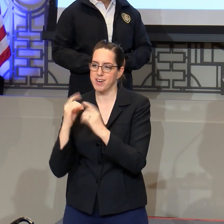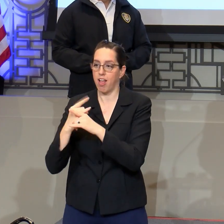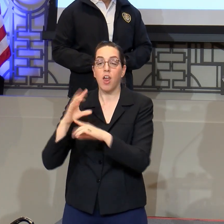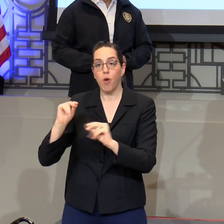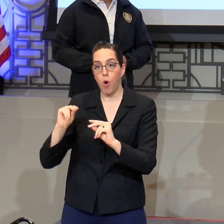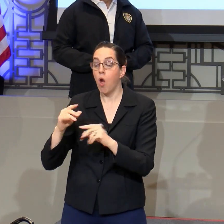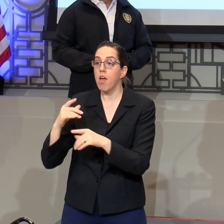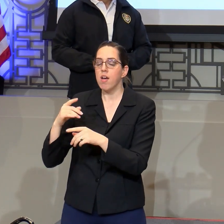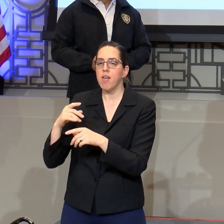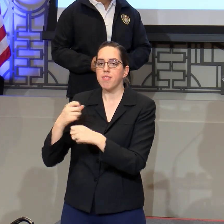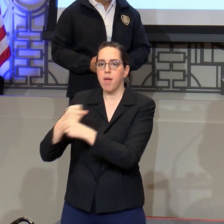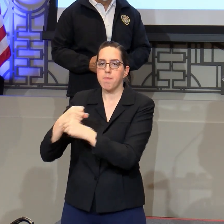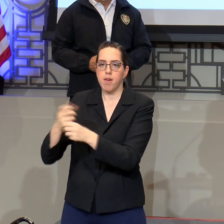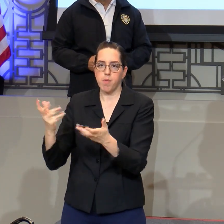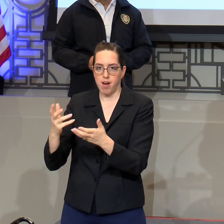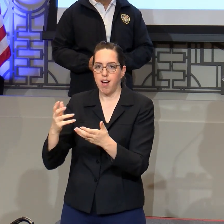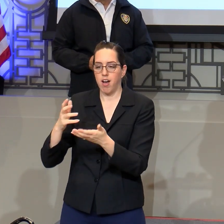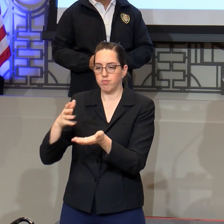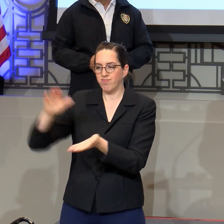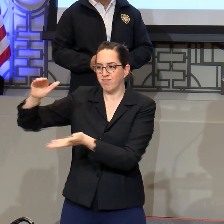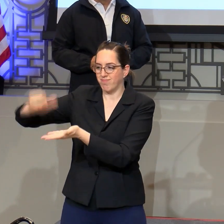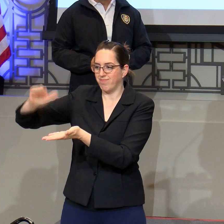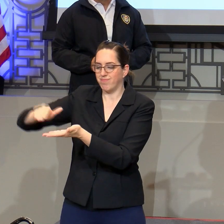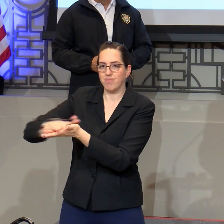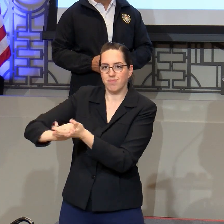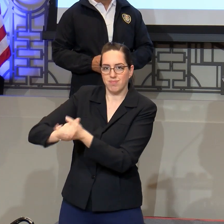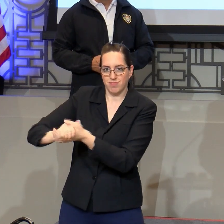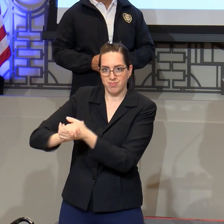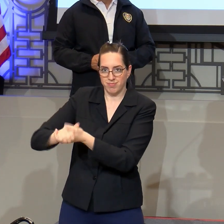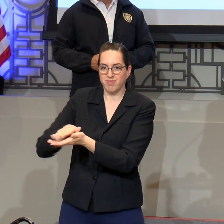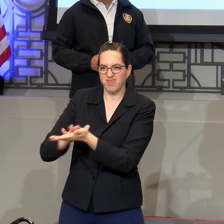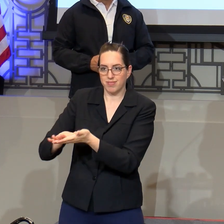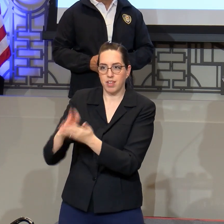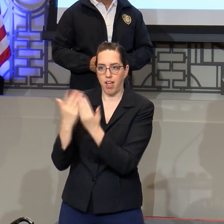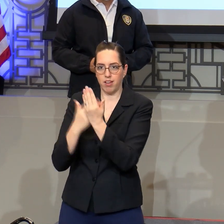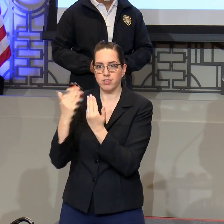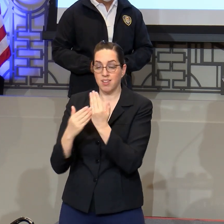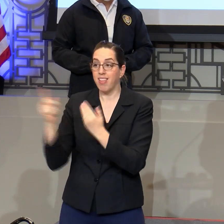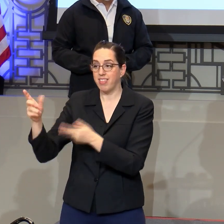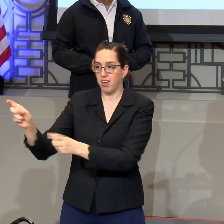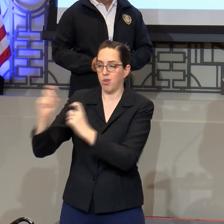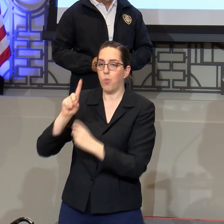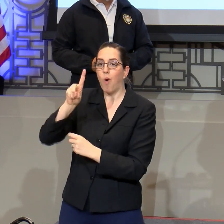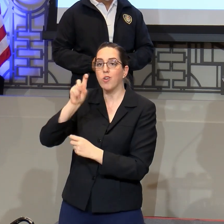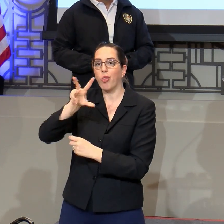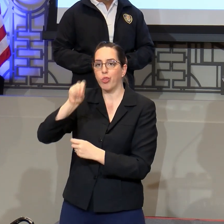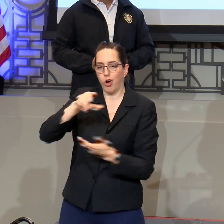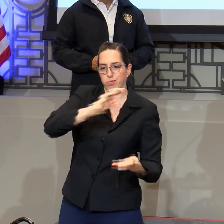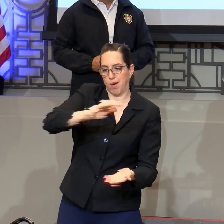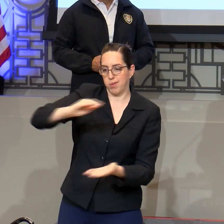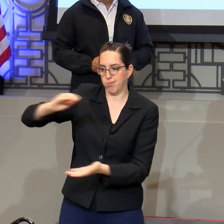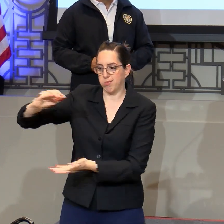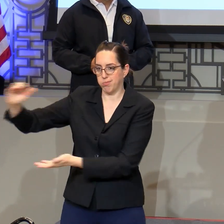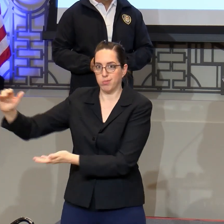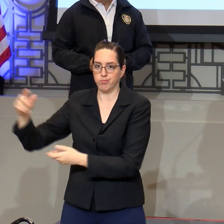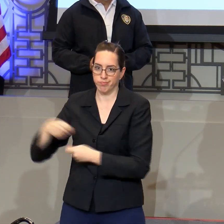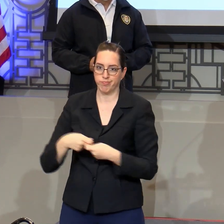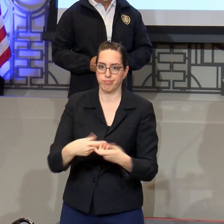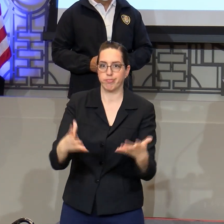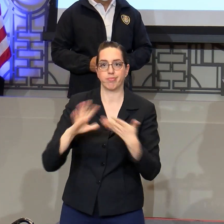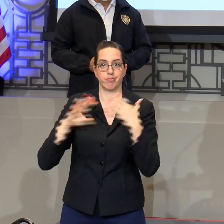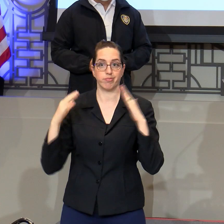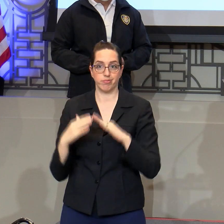distilling liquor, it is making sanitizer, and today dropped off 130 cases of sanitizer for the